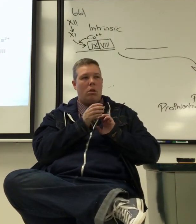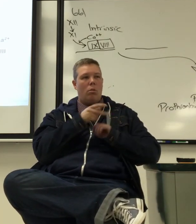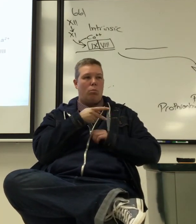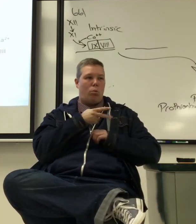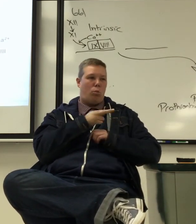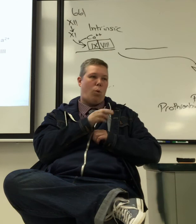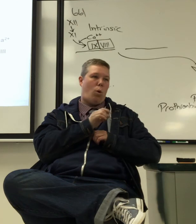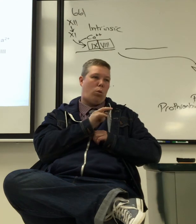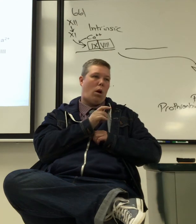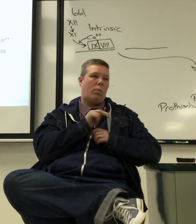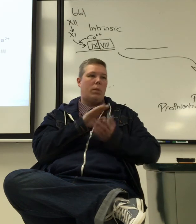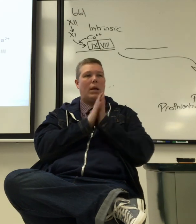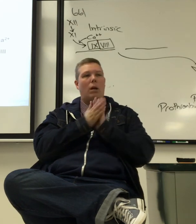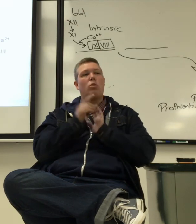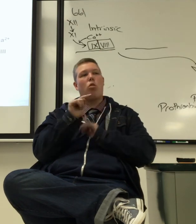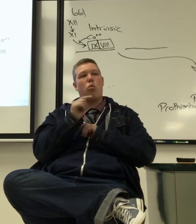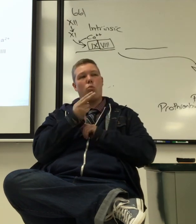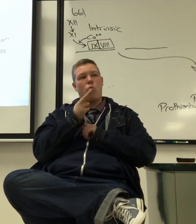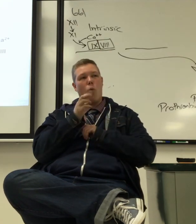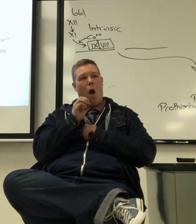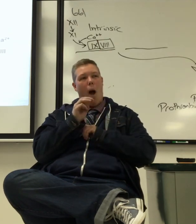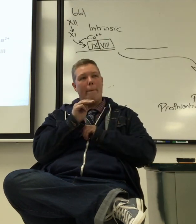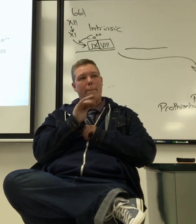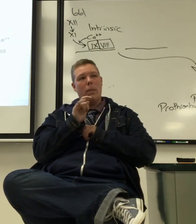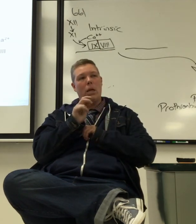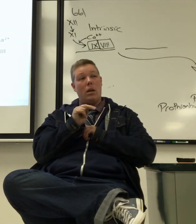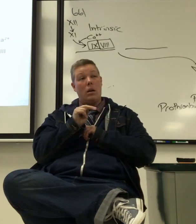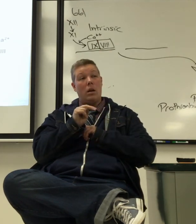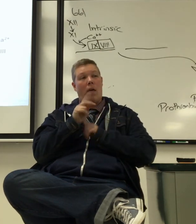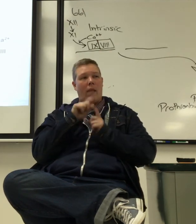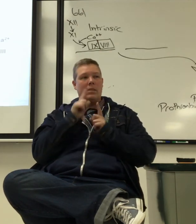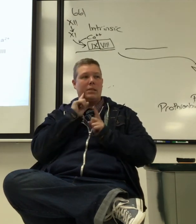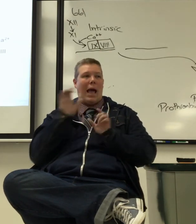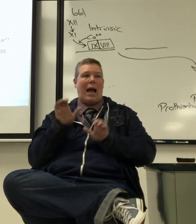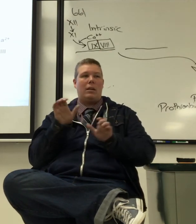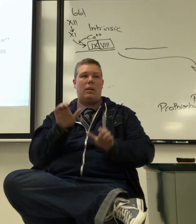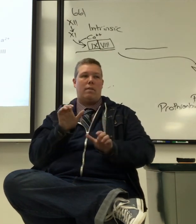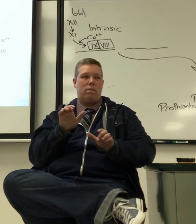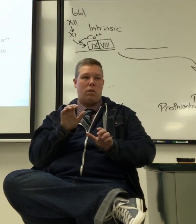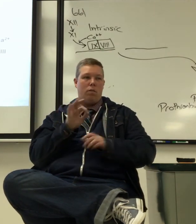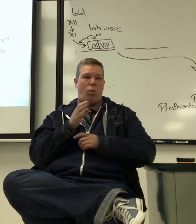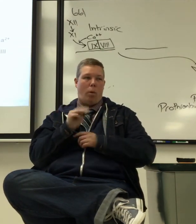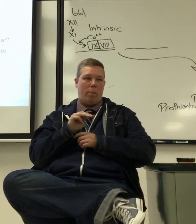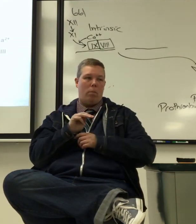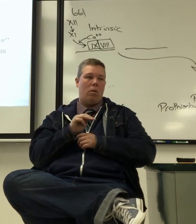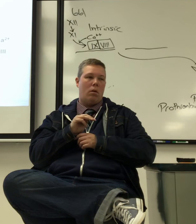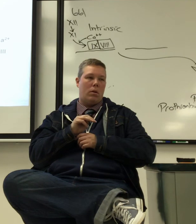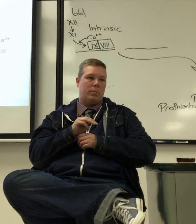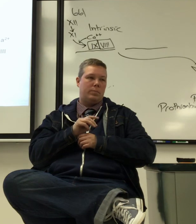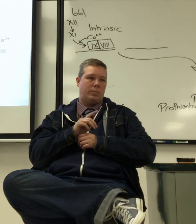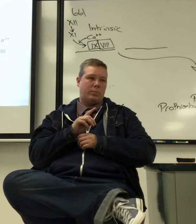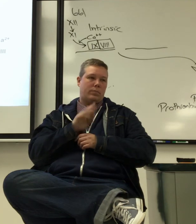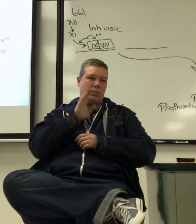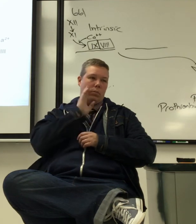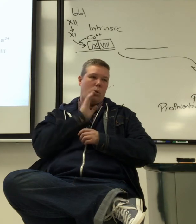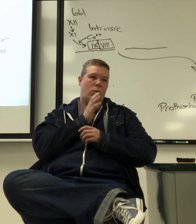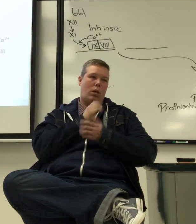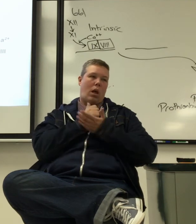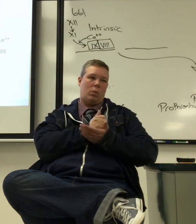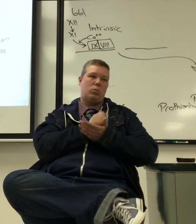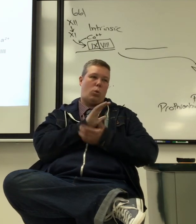thrombin. Thrombin, that's your activated form. It's clotting factor 2. Remember, all these got a name and a